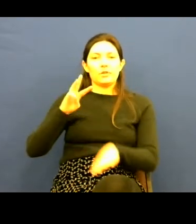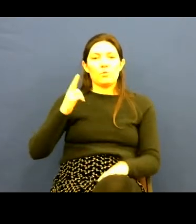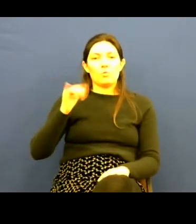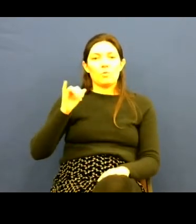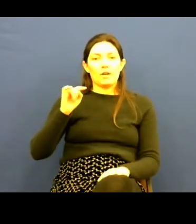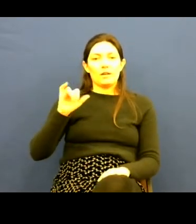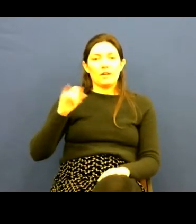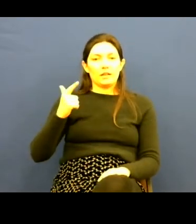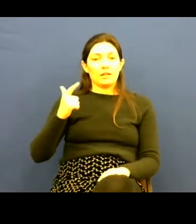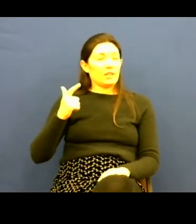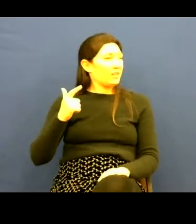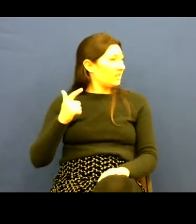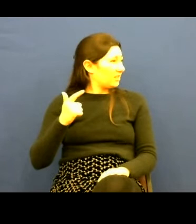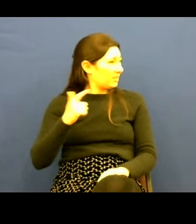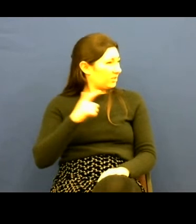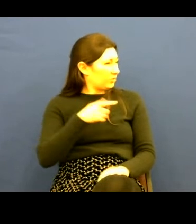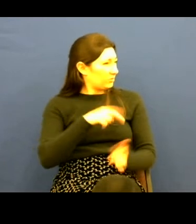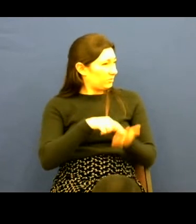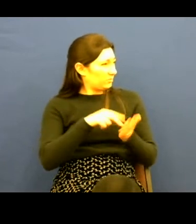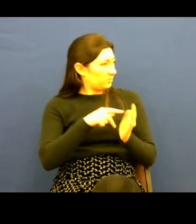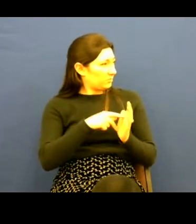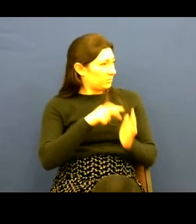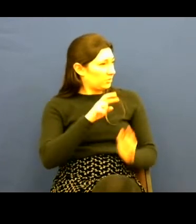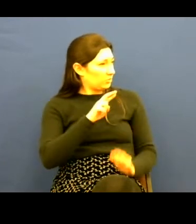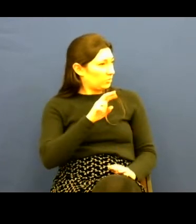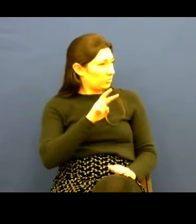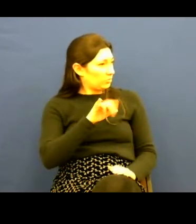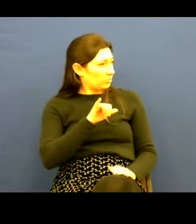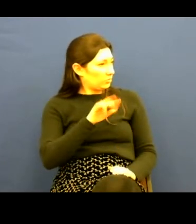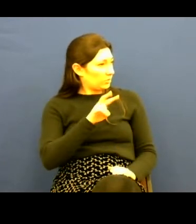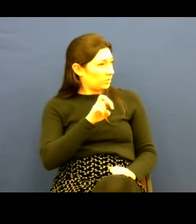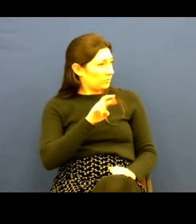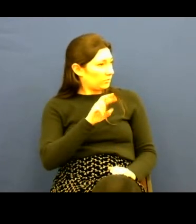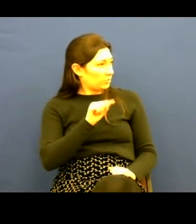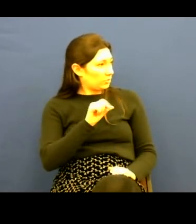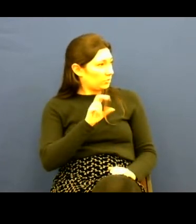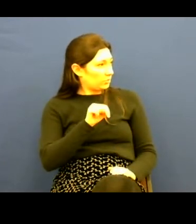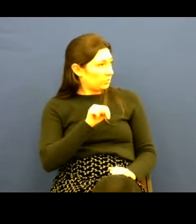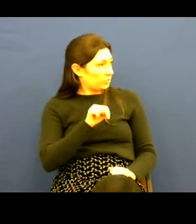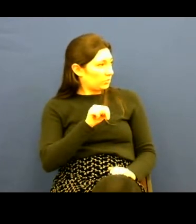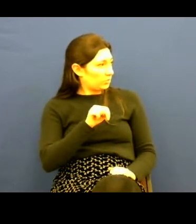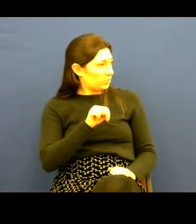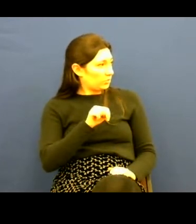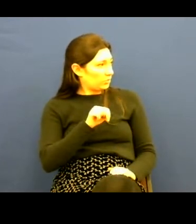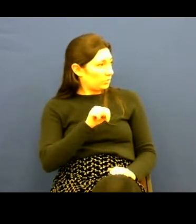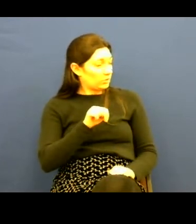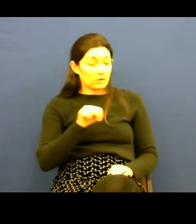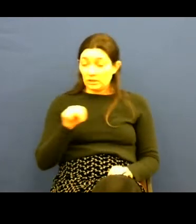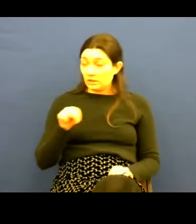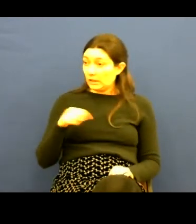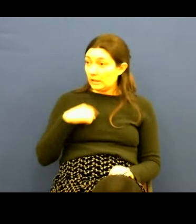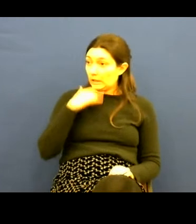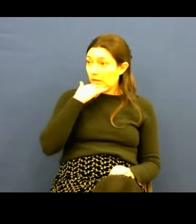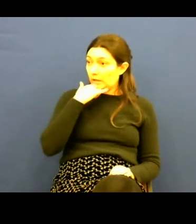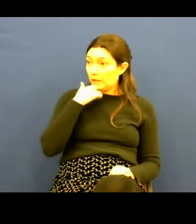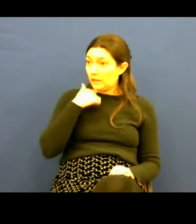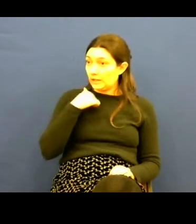Fairways at Riverton? Riverton, yep. What did I say? Brighton. I'm